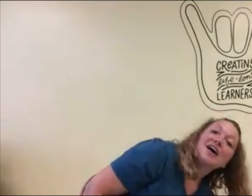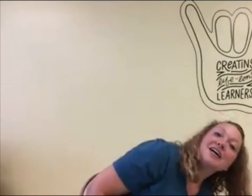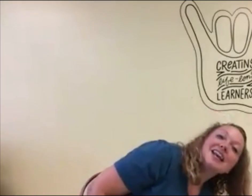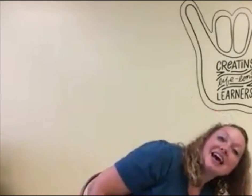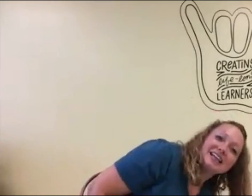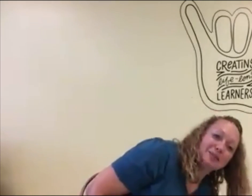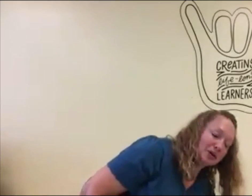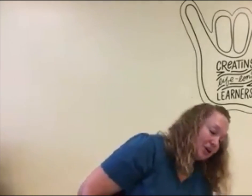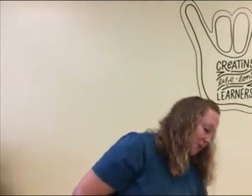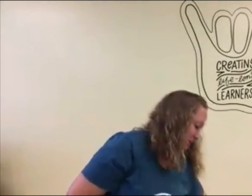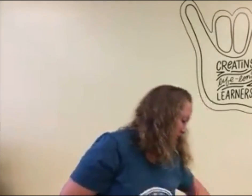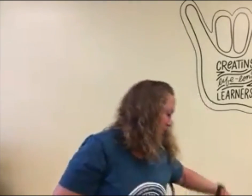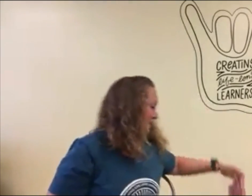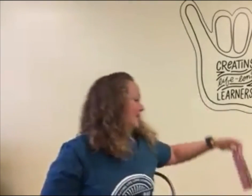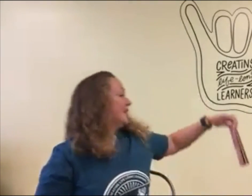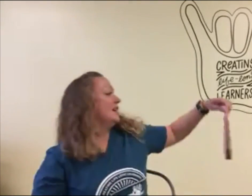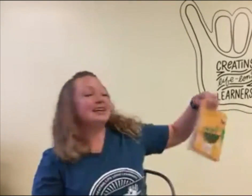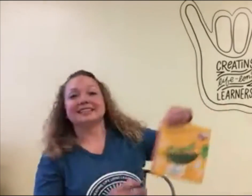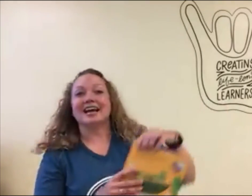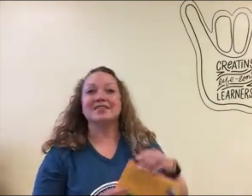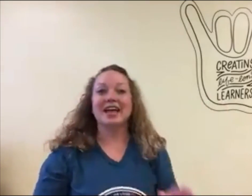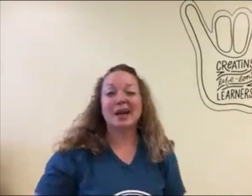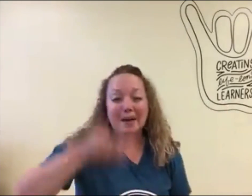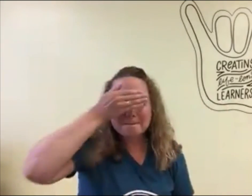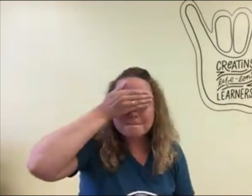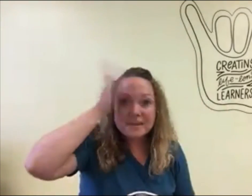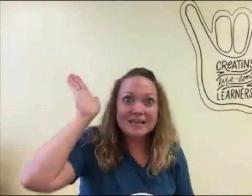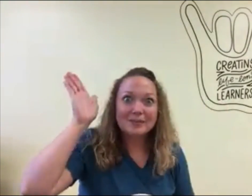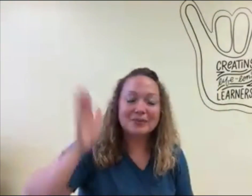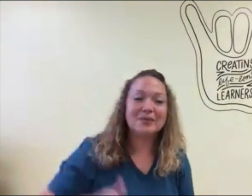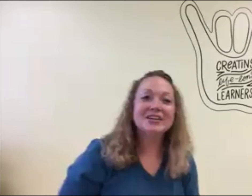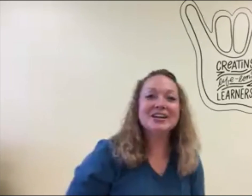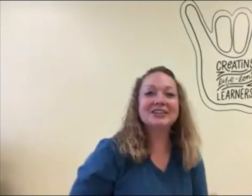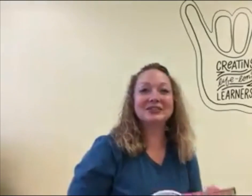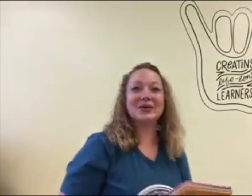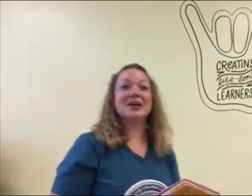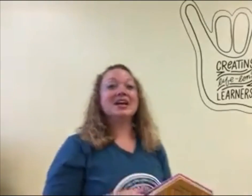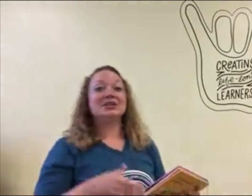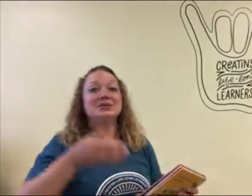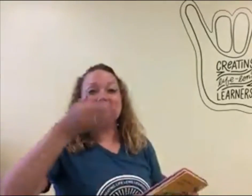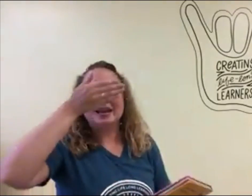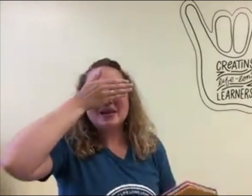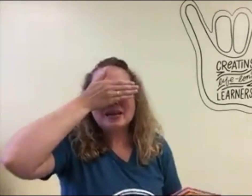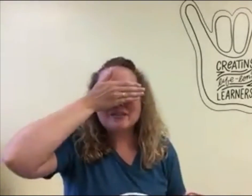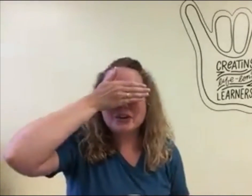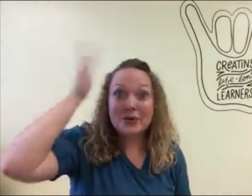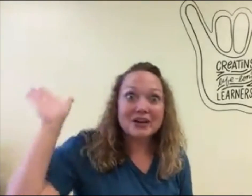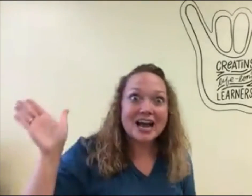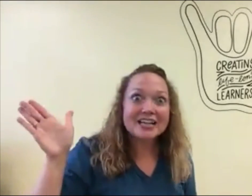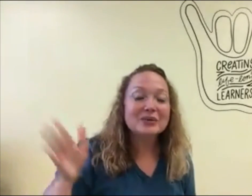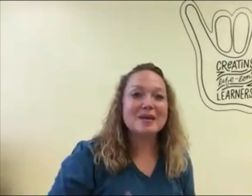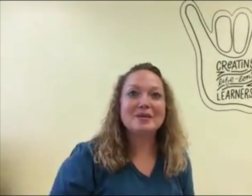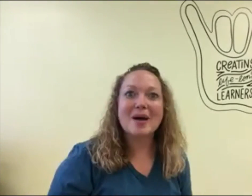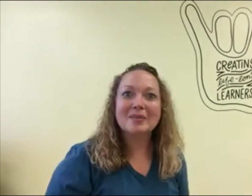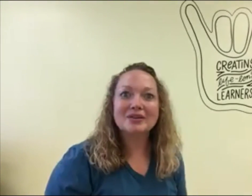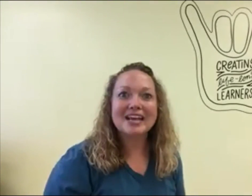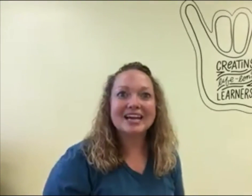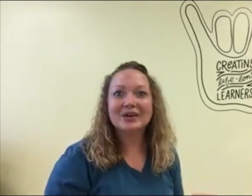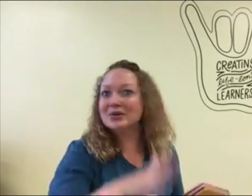book is kind of like a peekaboo book. So you can cover your own eyes, or maybe mommy or daddy or whoever's with you can cover